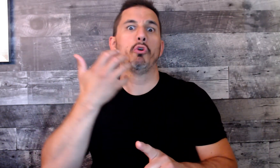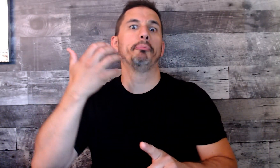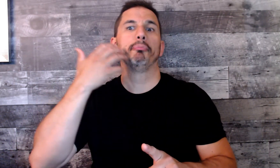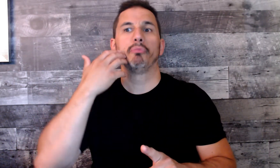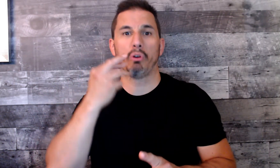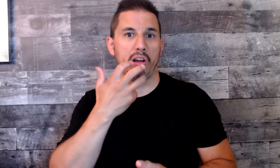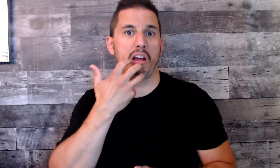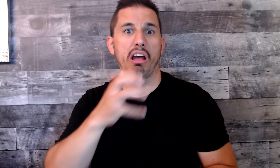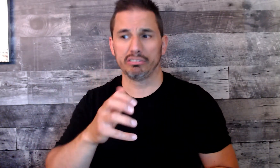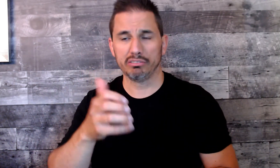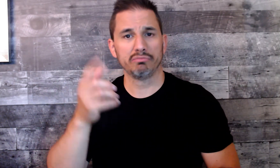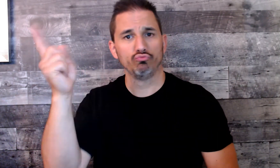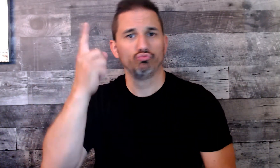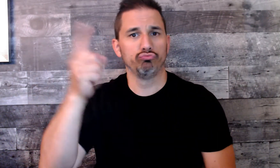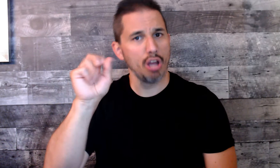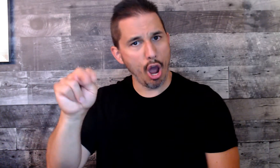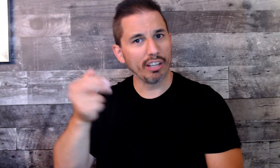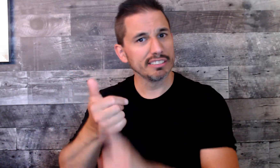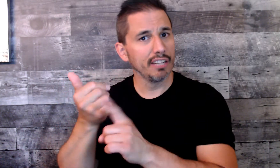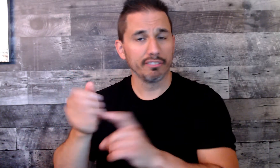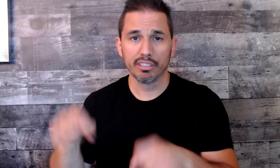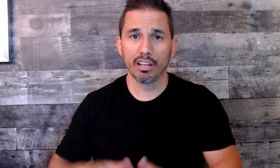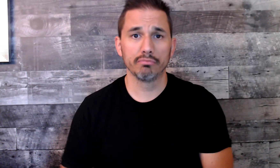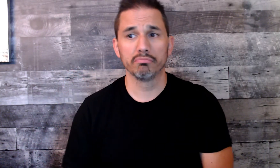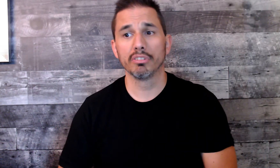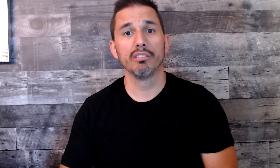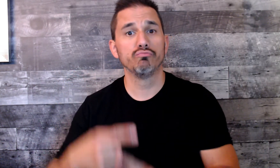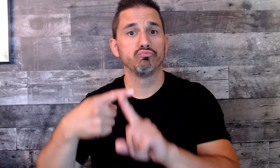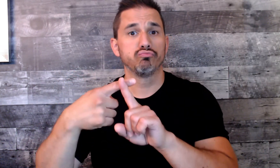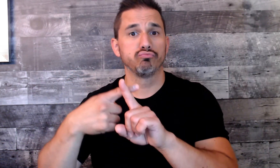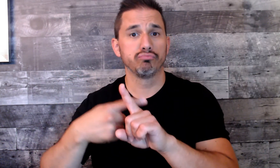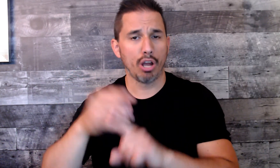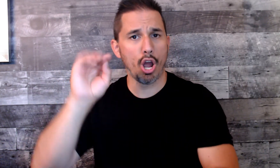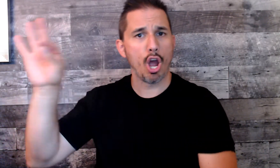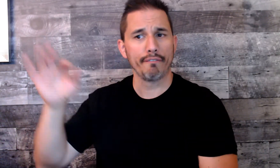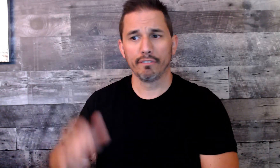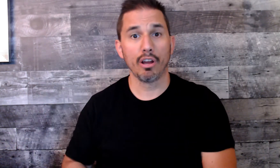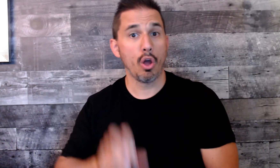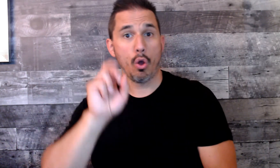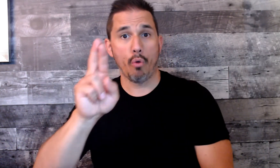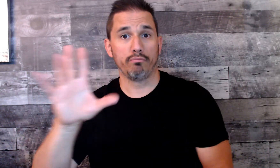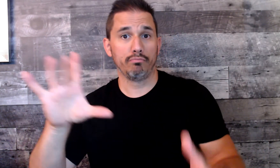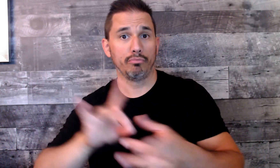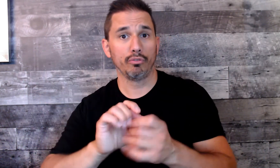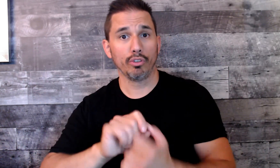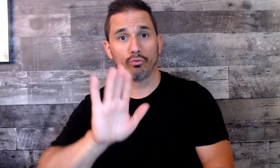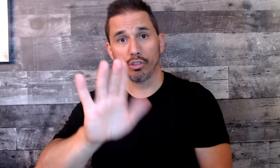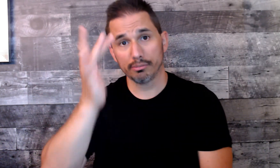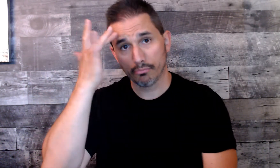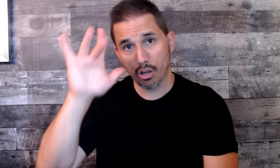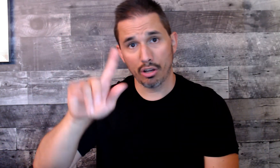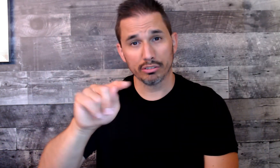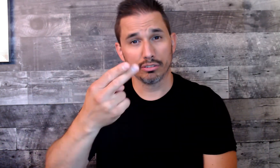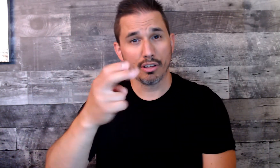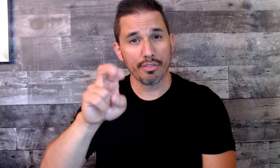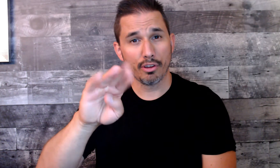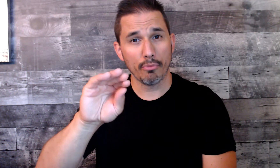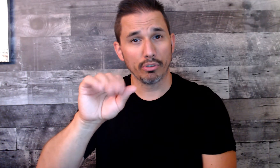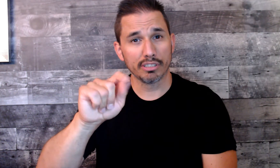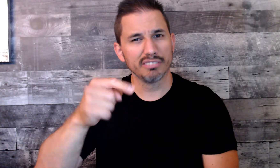fan turn on dependent on the temperature of the room. So once it's warm enough, the fan turns on, and cool enough, then it'll turn off. You